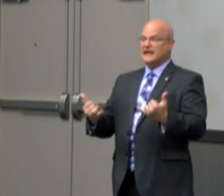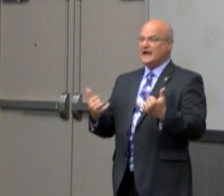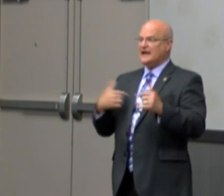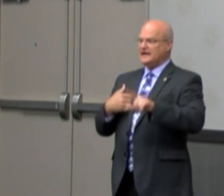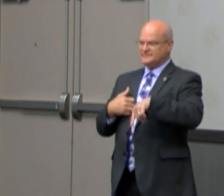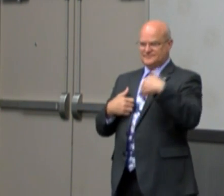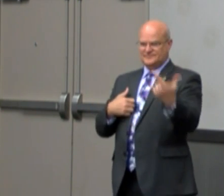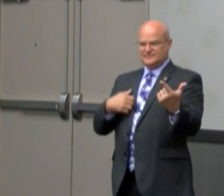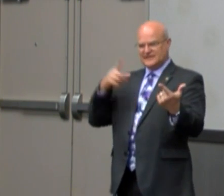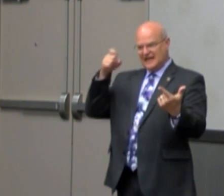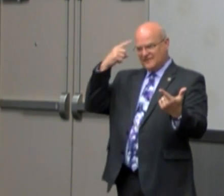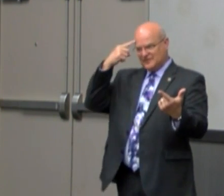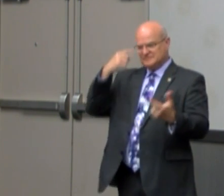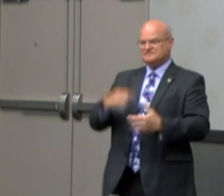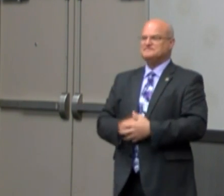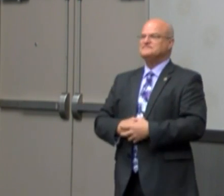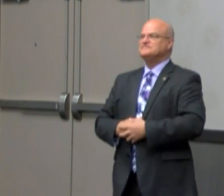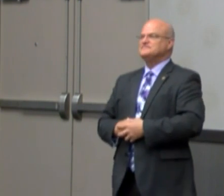I'll turn it back over to the governor.